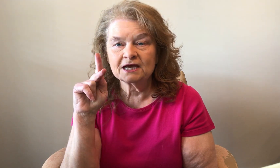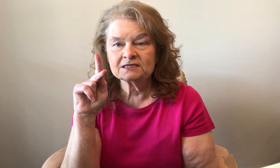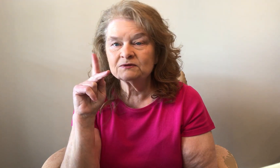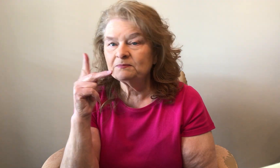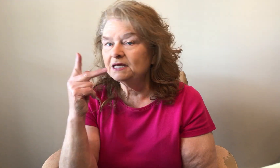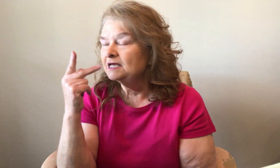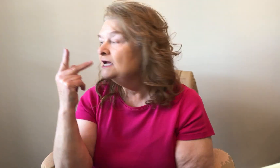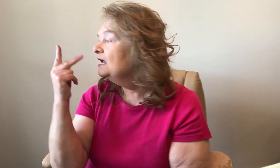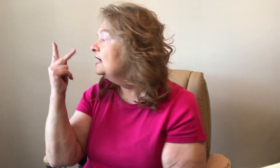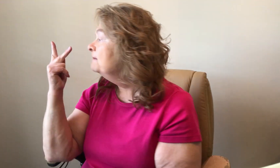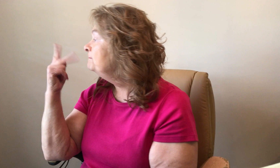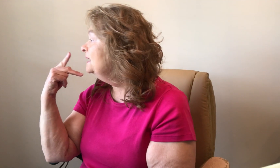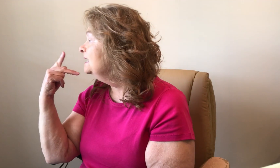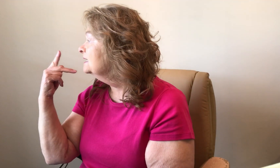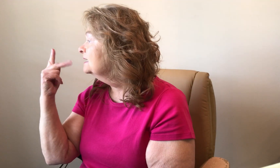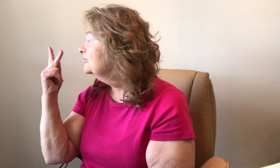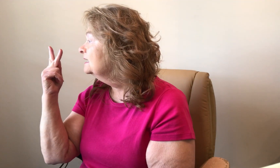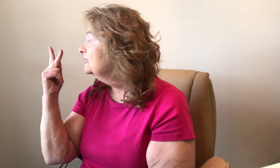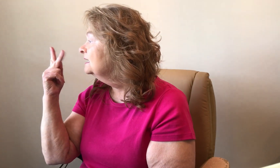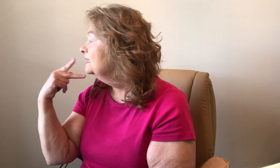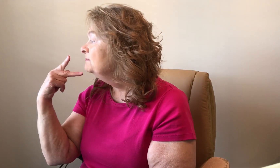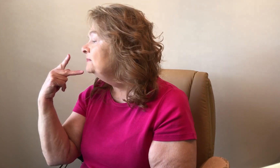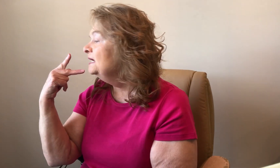it with a P. Pink. Pink